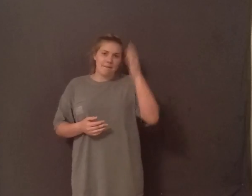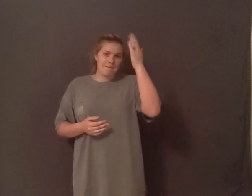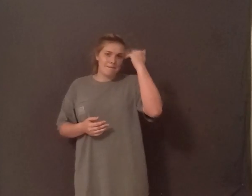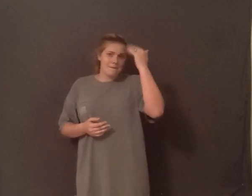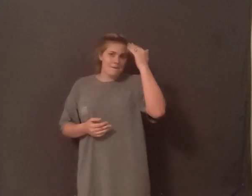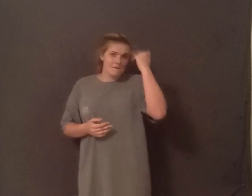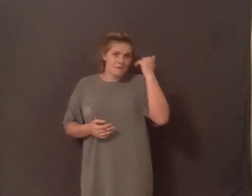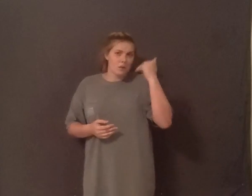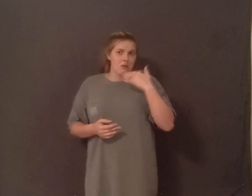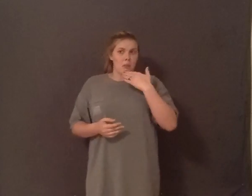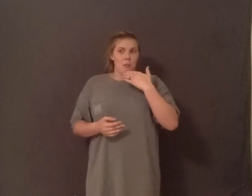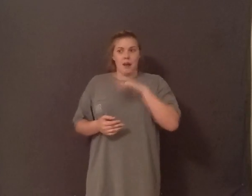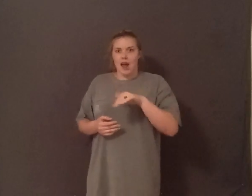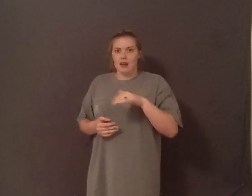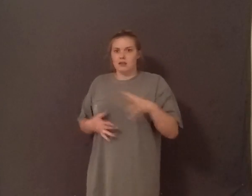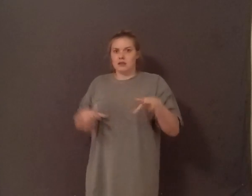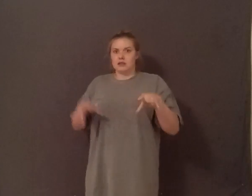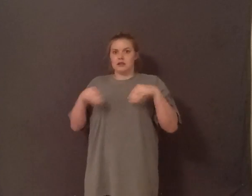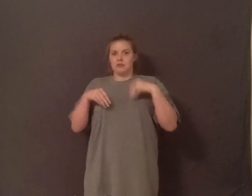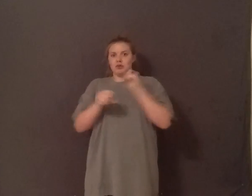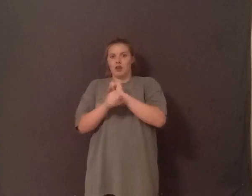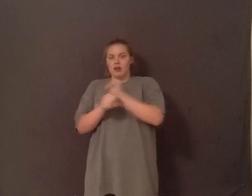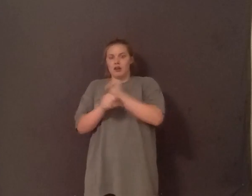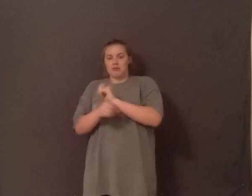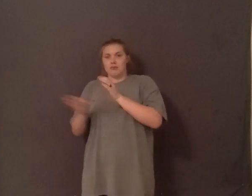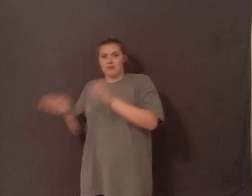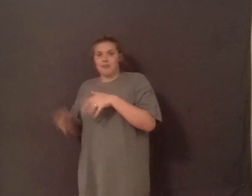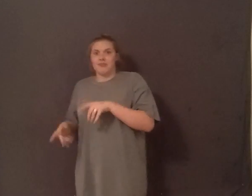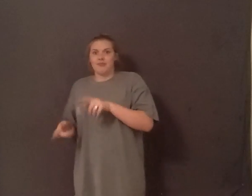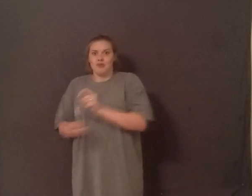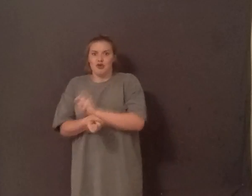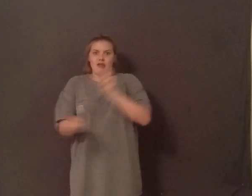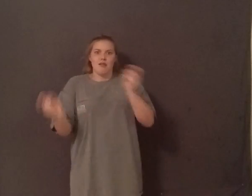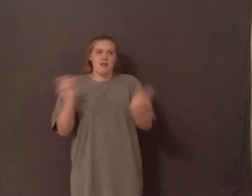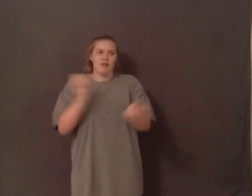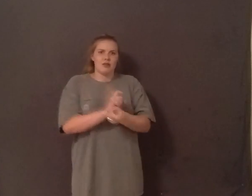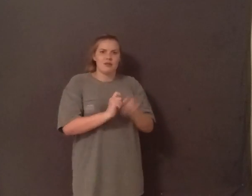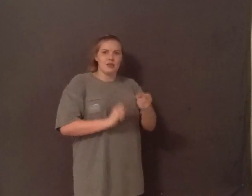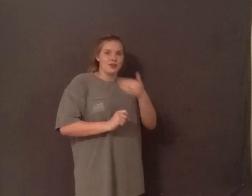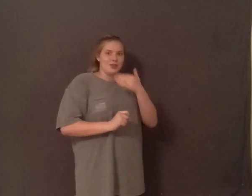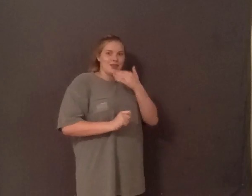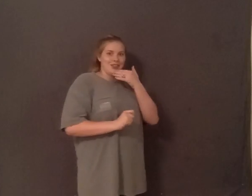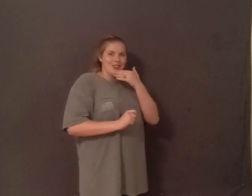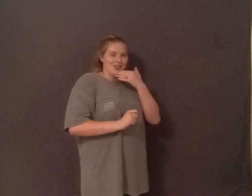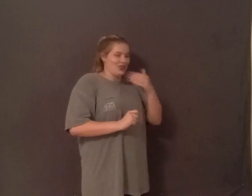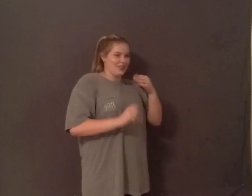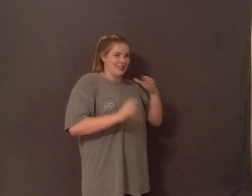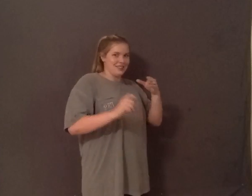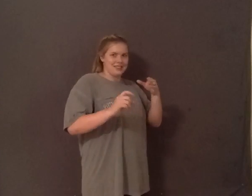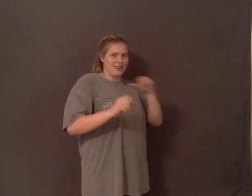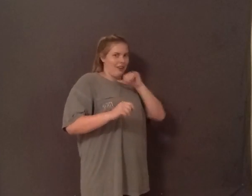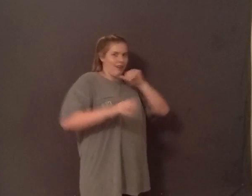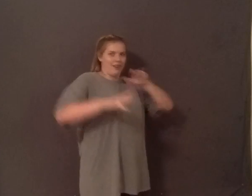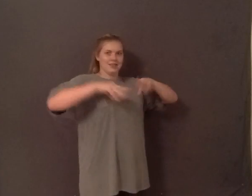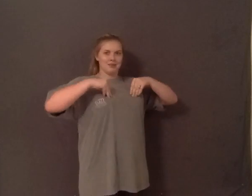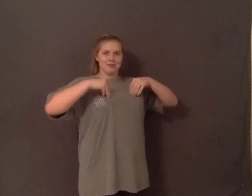get the job offer and good for my life to not get the job offer? That seems strange, I know, but if you